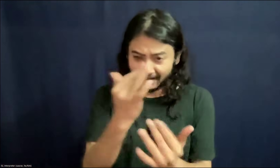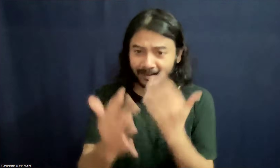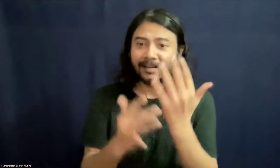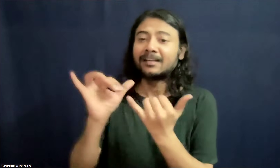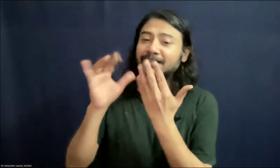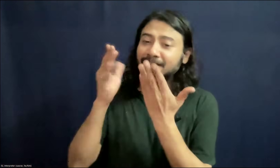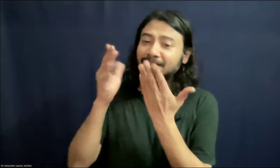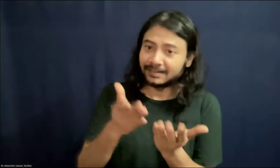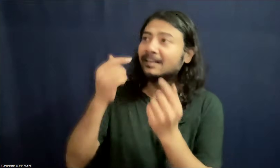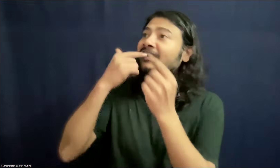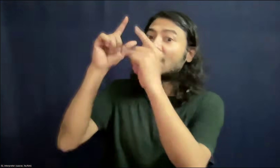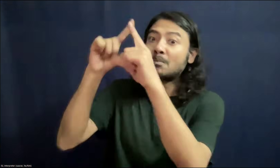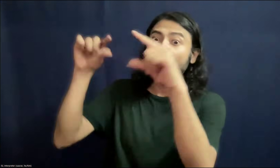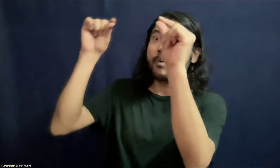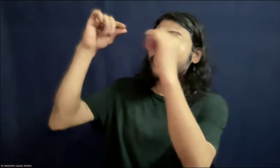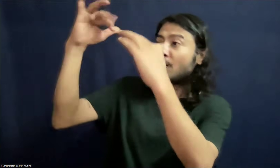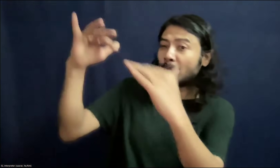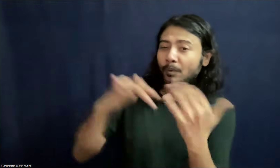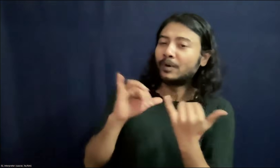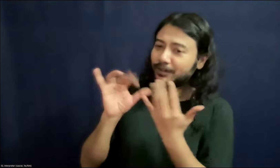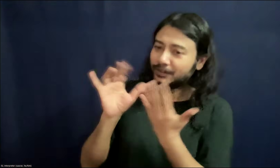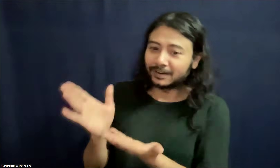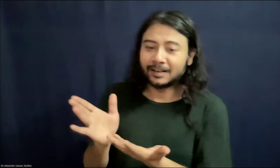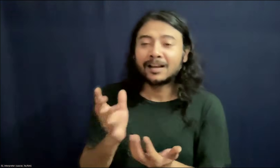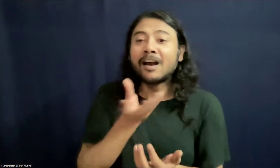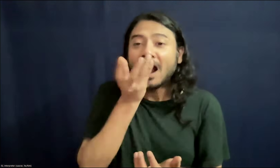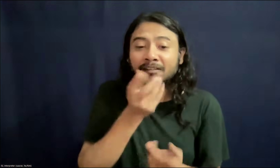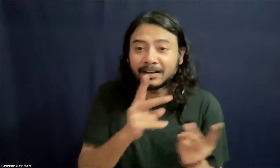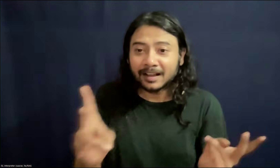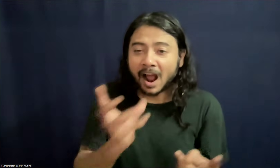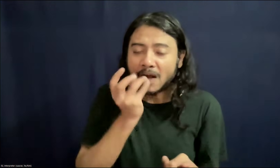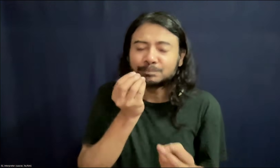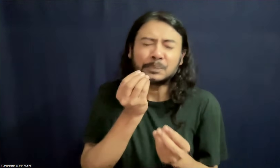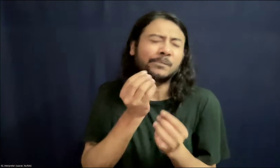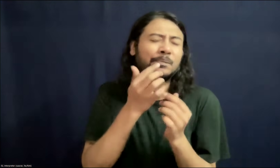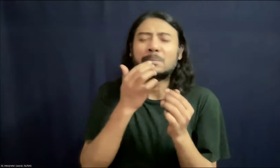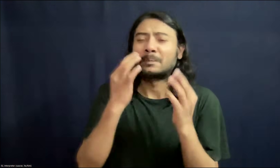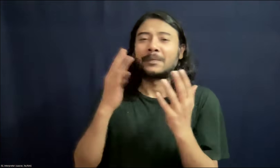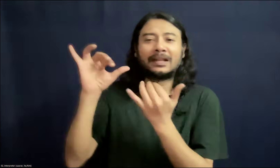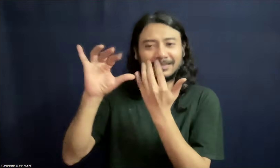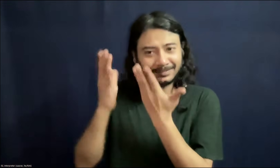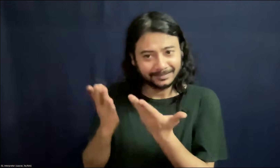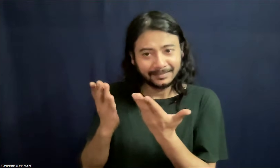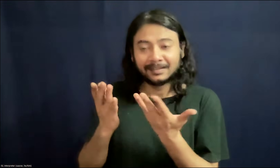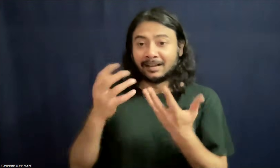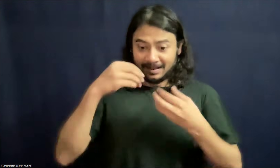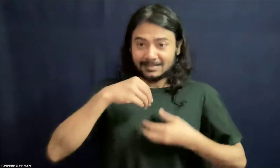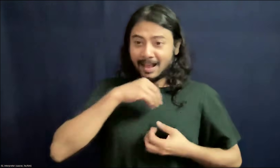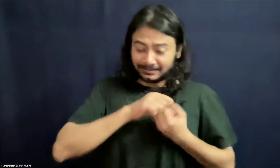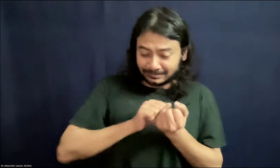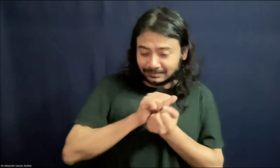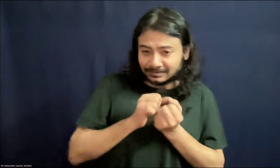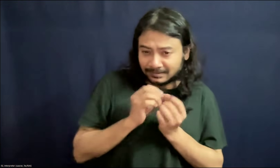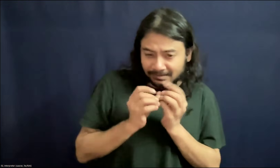gives us the taste and the juice in fruits. He enters in our stomach and he helps in digestion